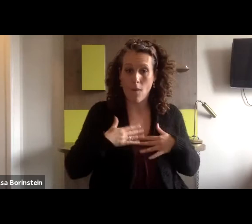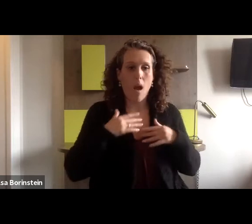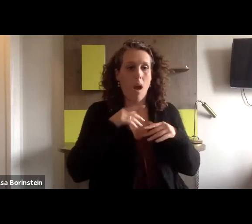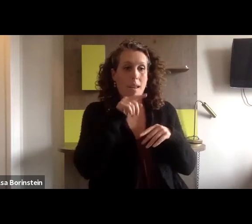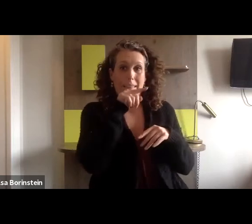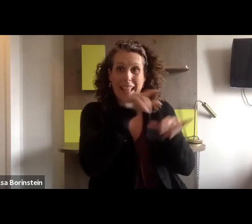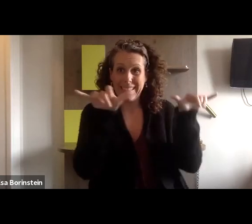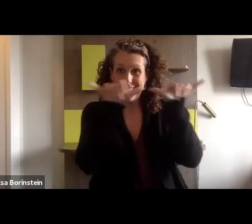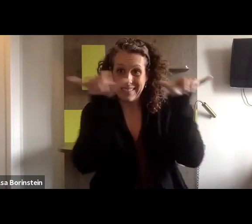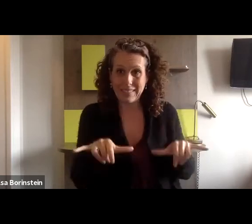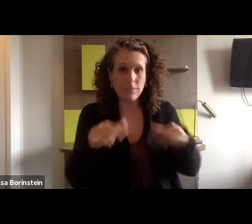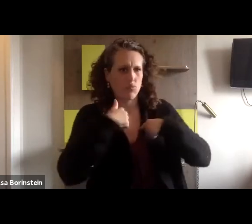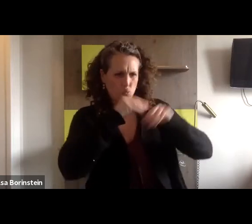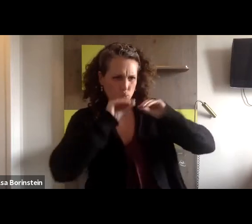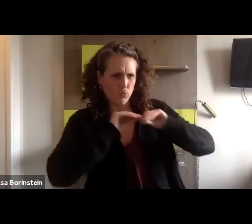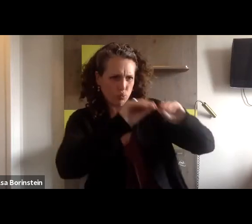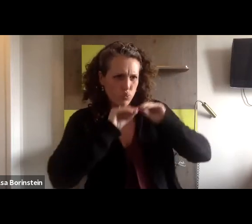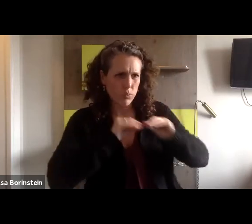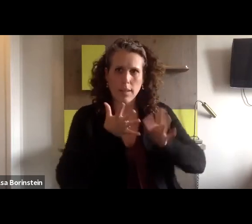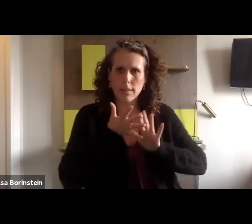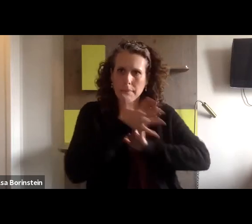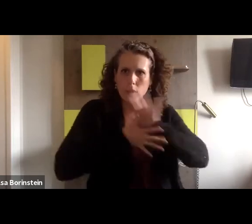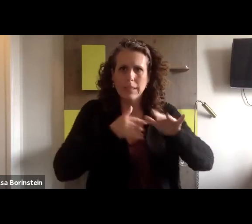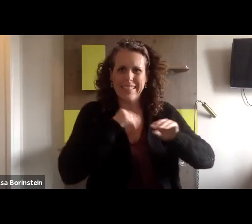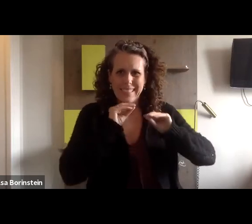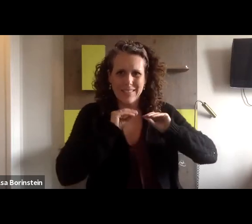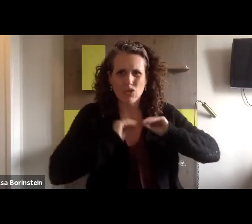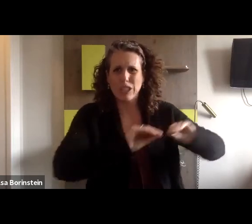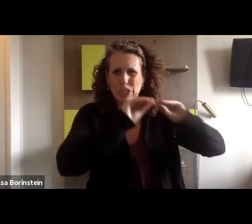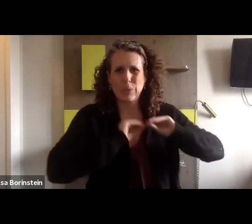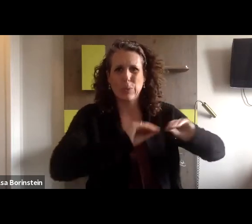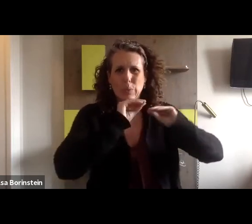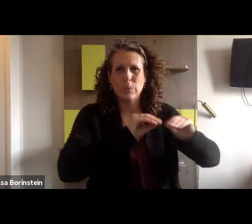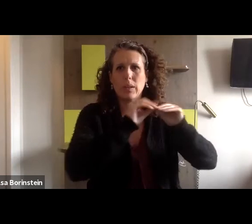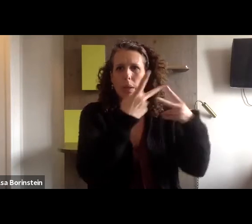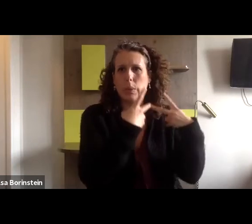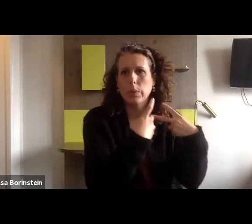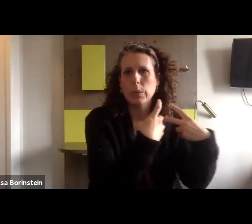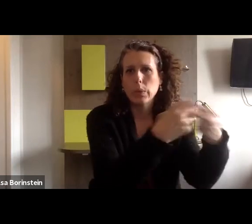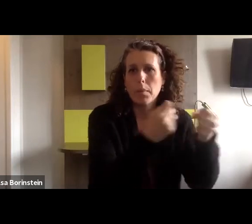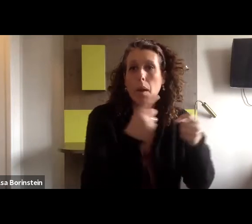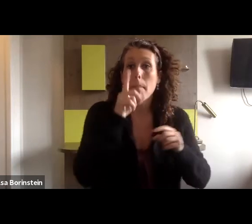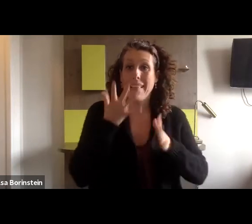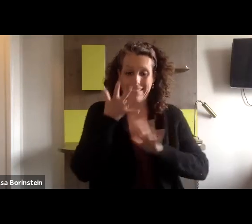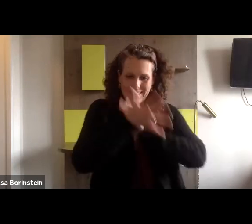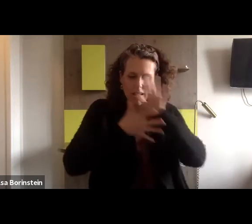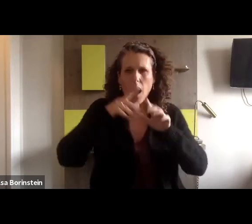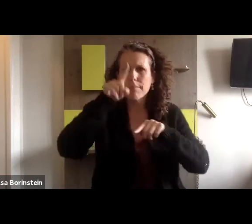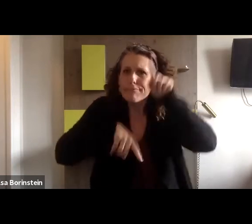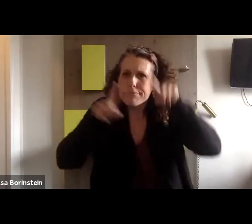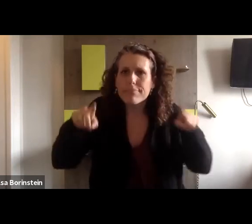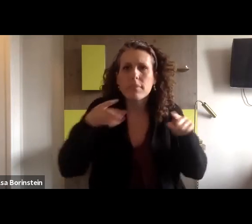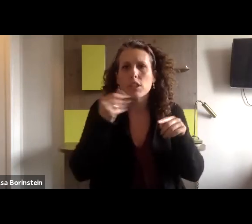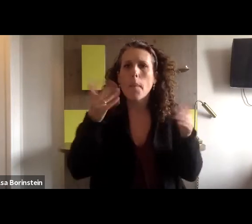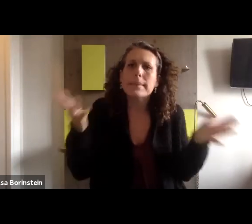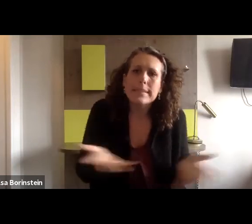have different manual components that are very different in terms of complexity of the used hand shapes, of the movements,